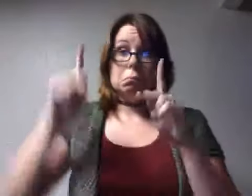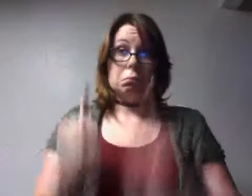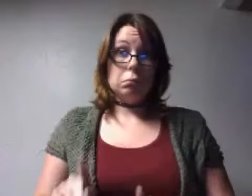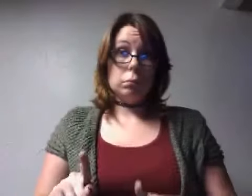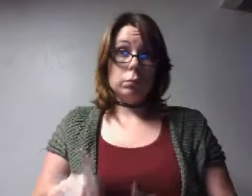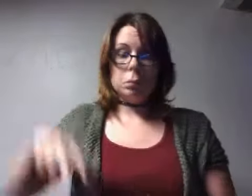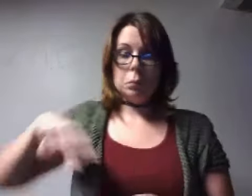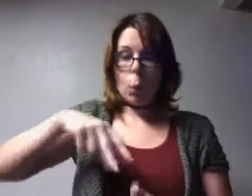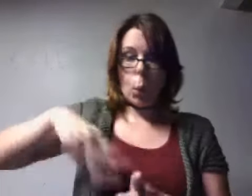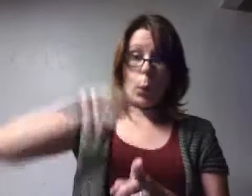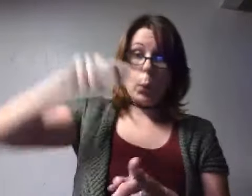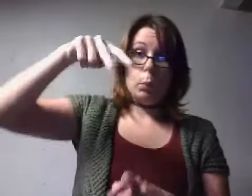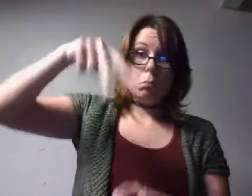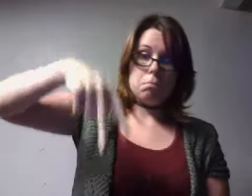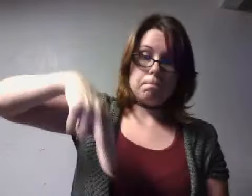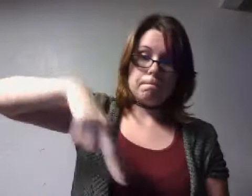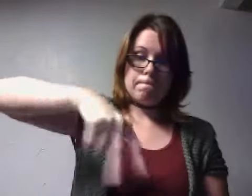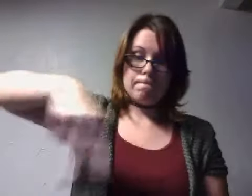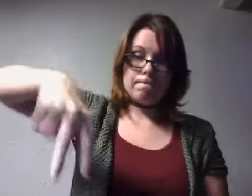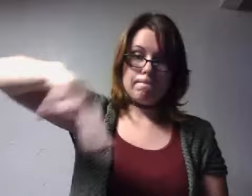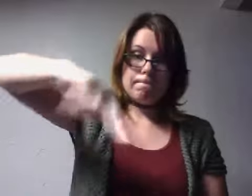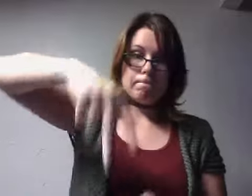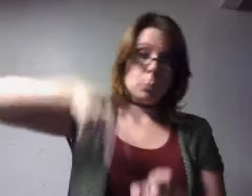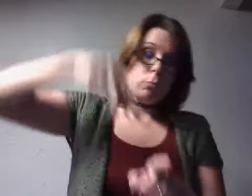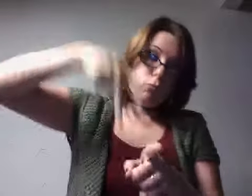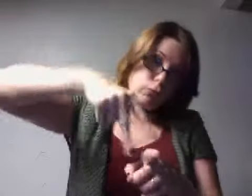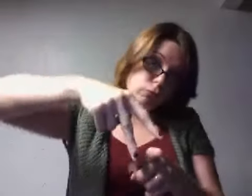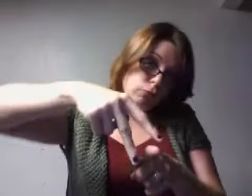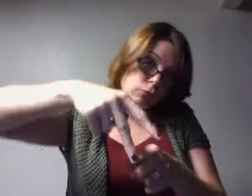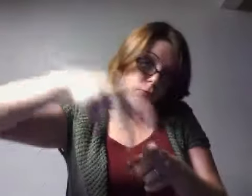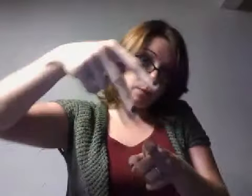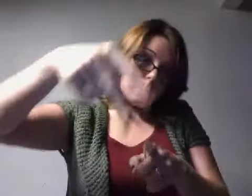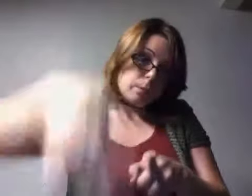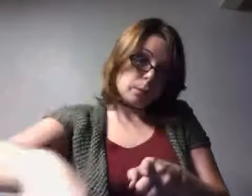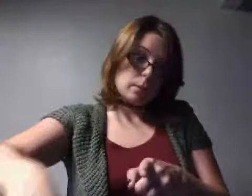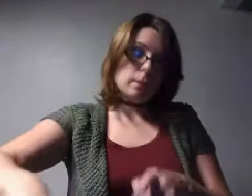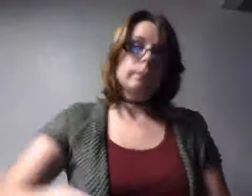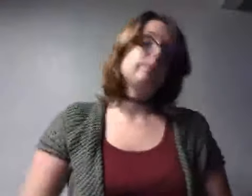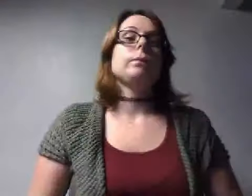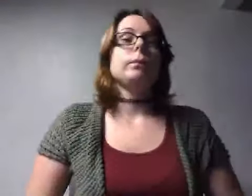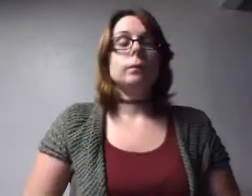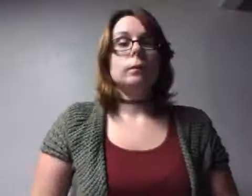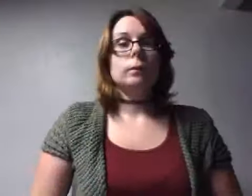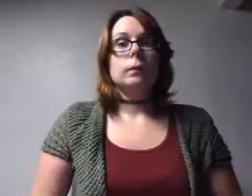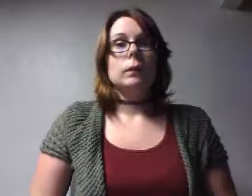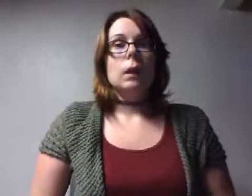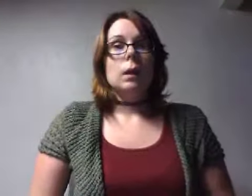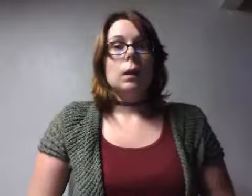really see, this guy's been trying this trick for an hour or maybe an hour and a half over and over again, and finally he lands it, and then